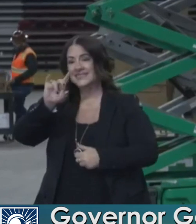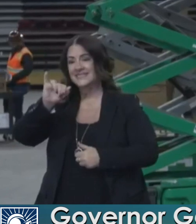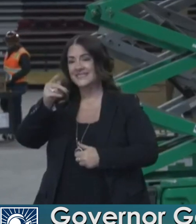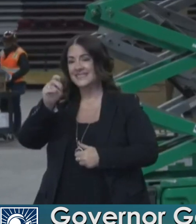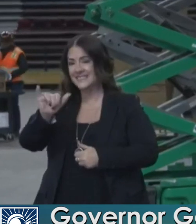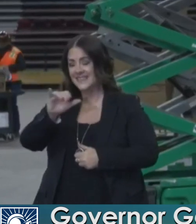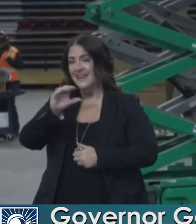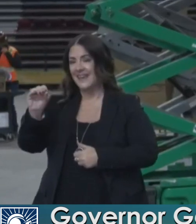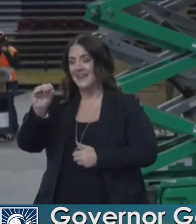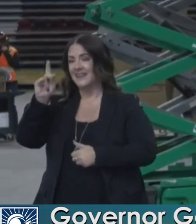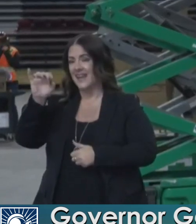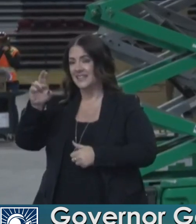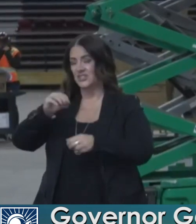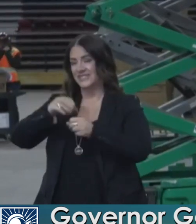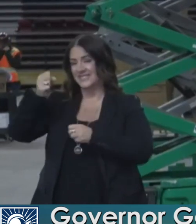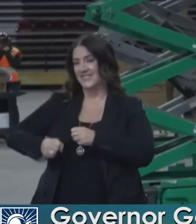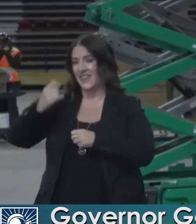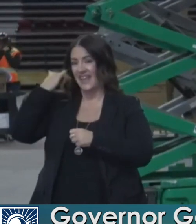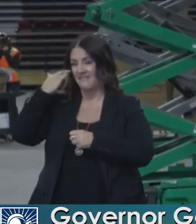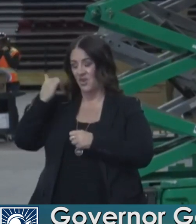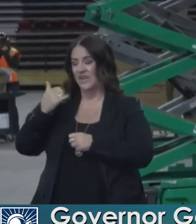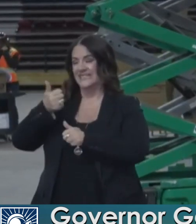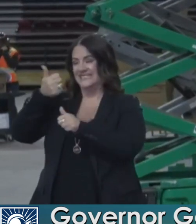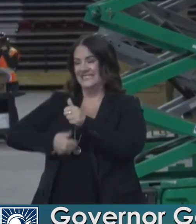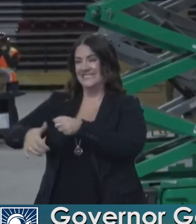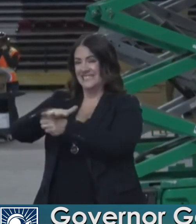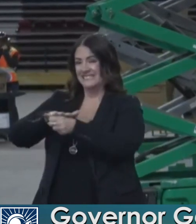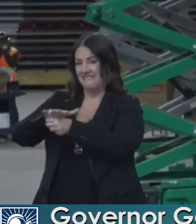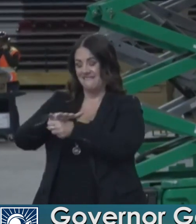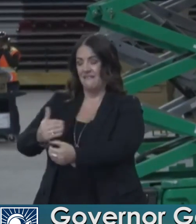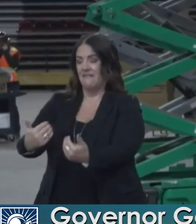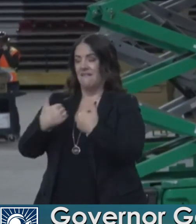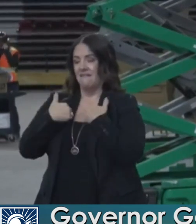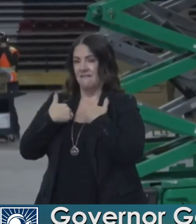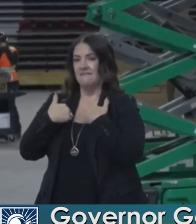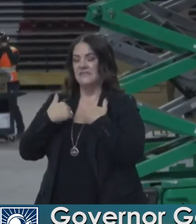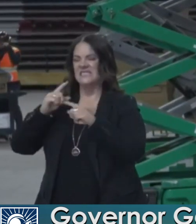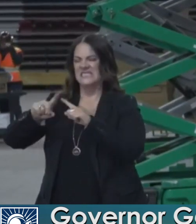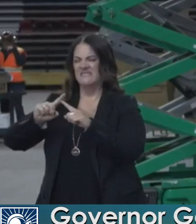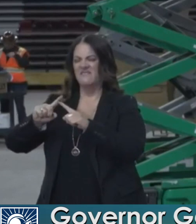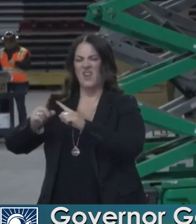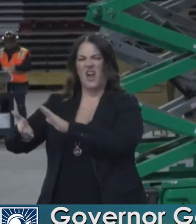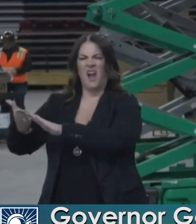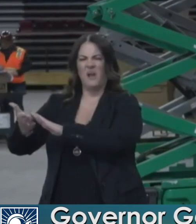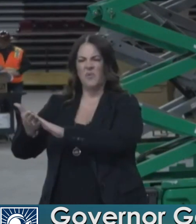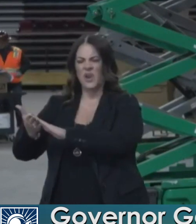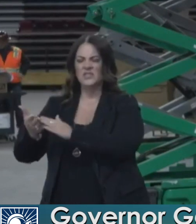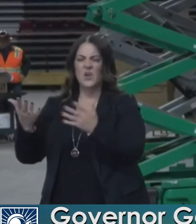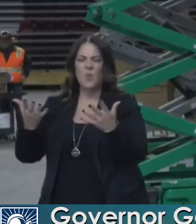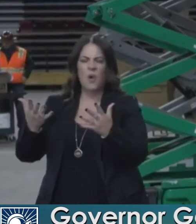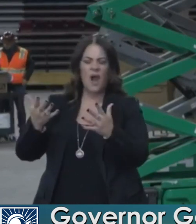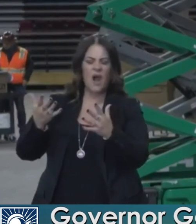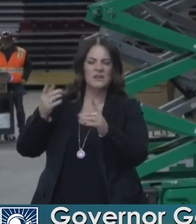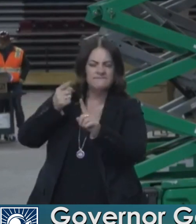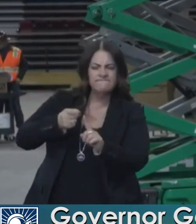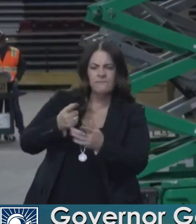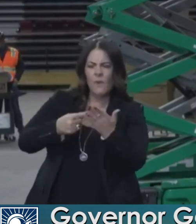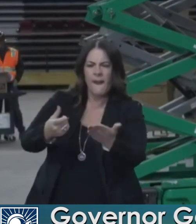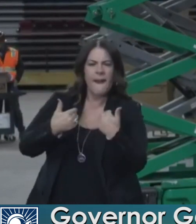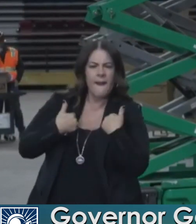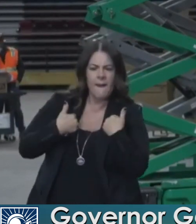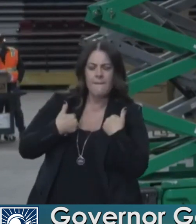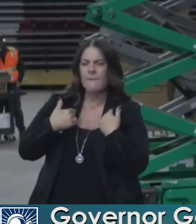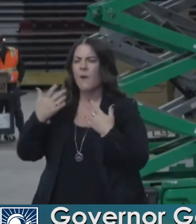down in Southern California. Each and every site has different operations, different specs in terms